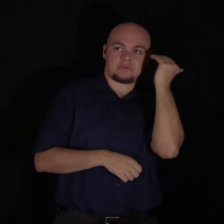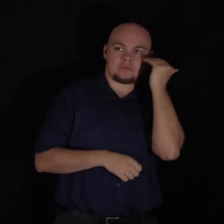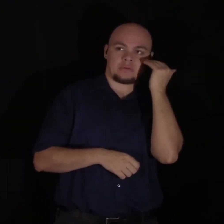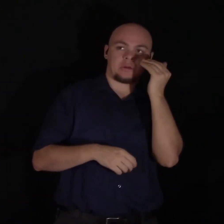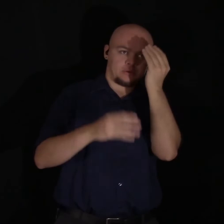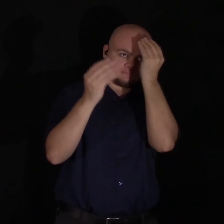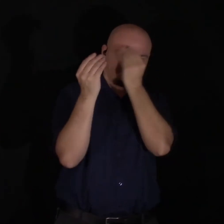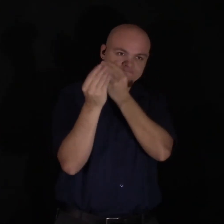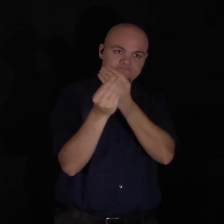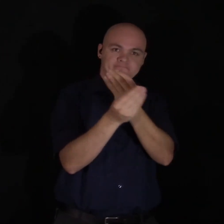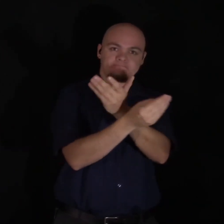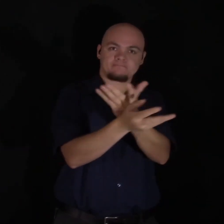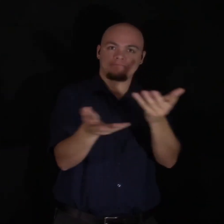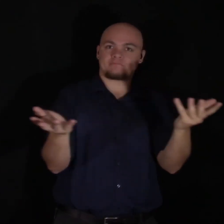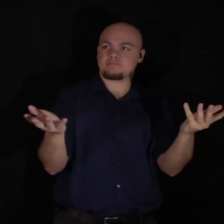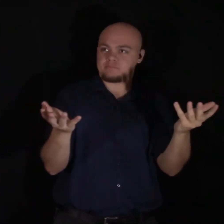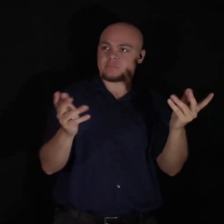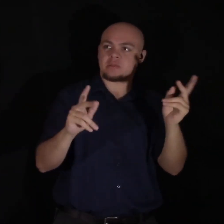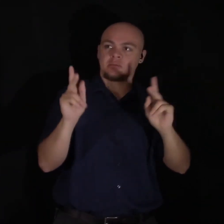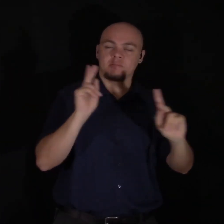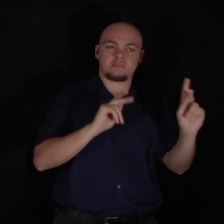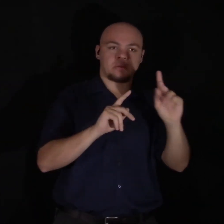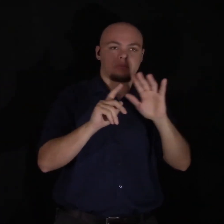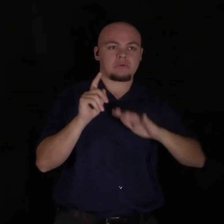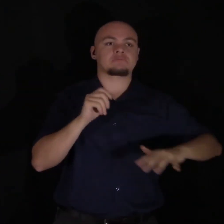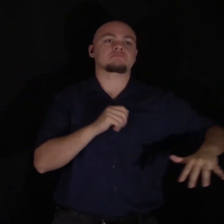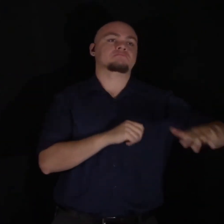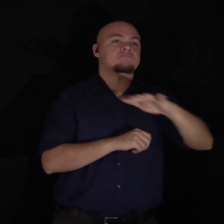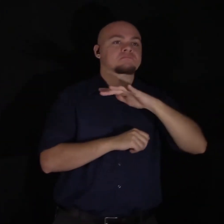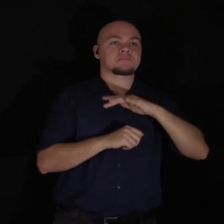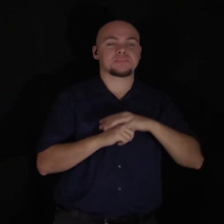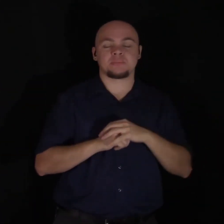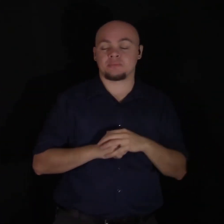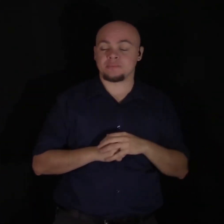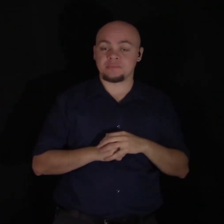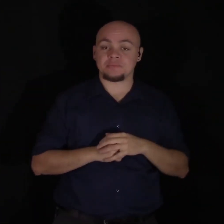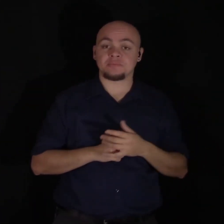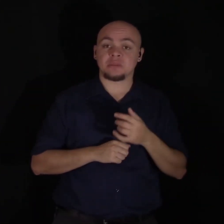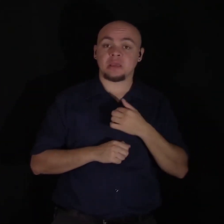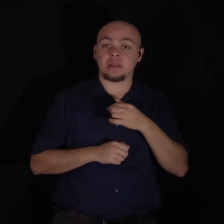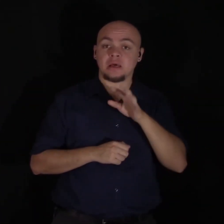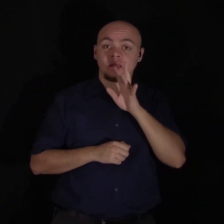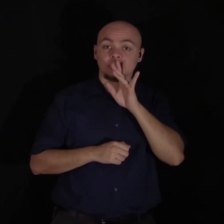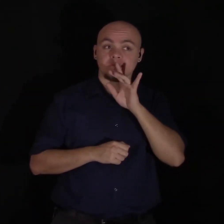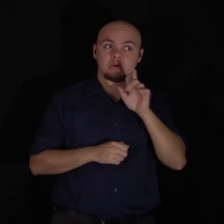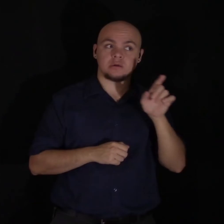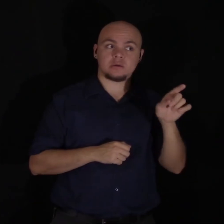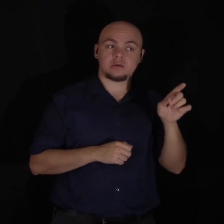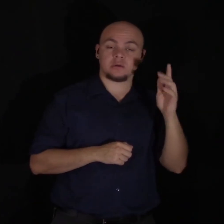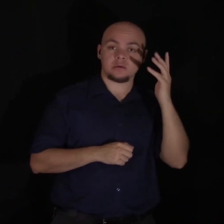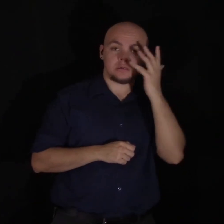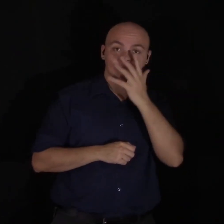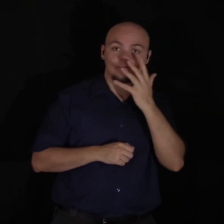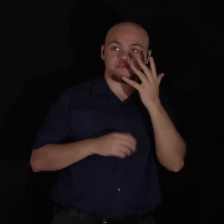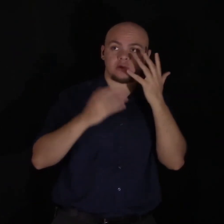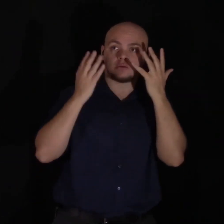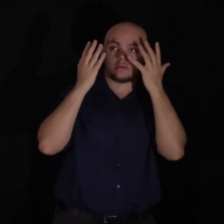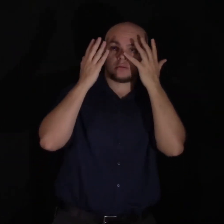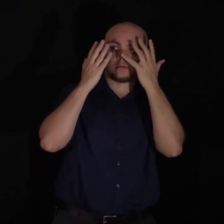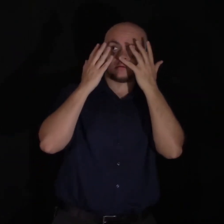the elemental foes of our race. As I spoke, a dark gloom spread over my listener's